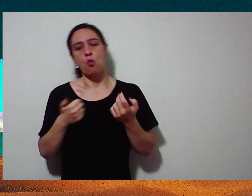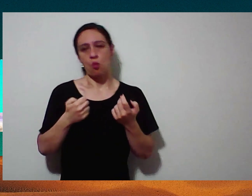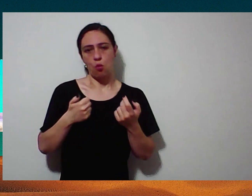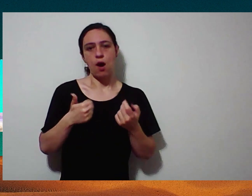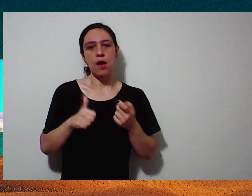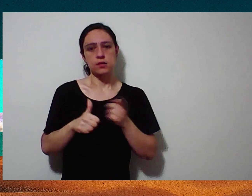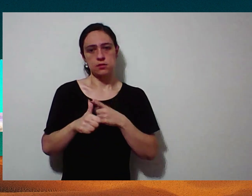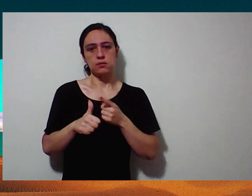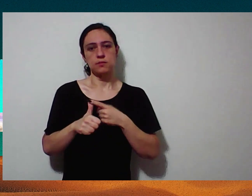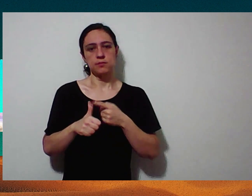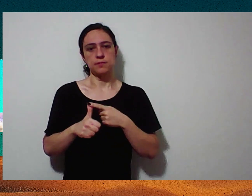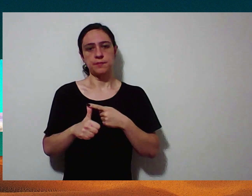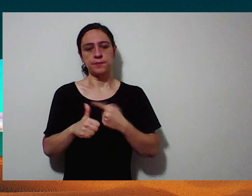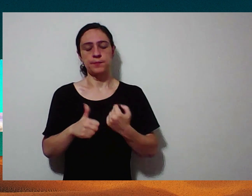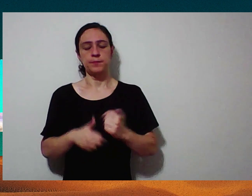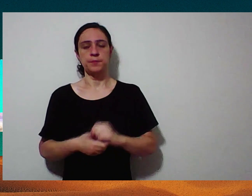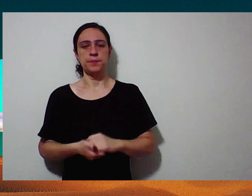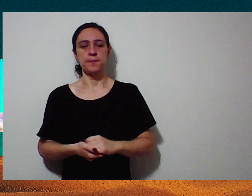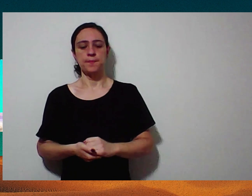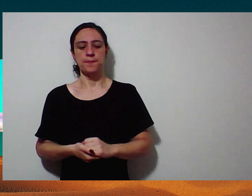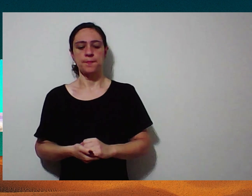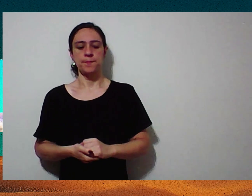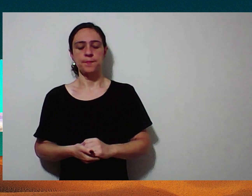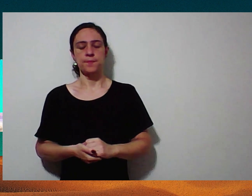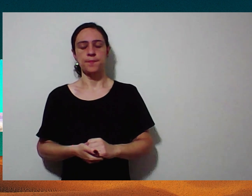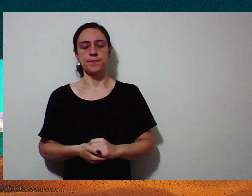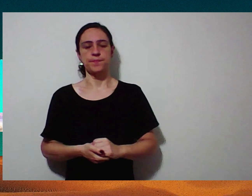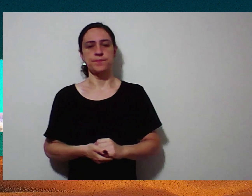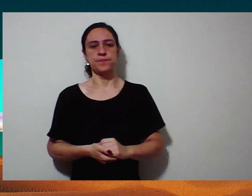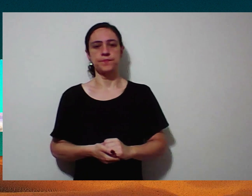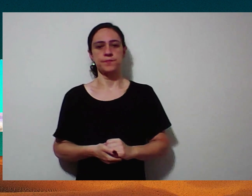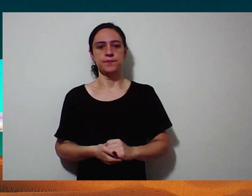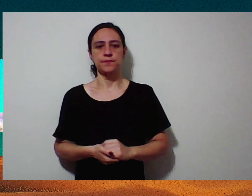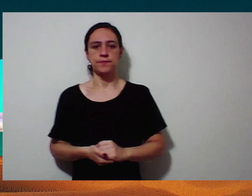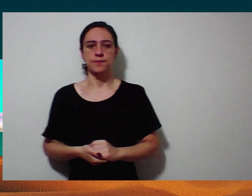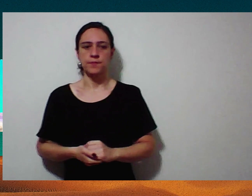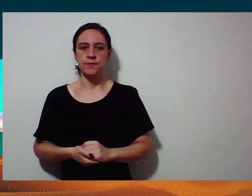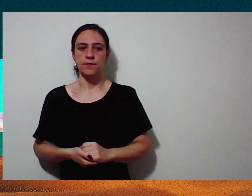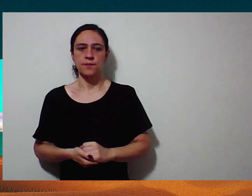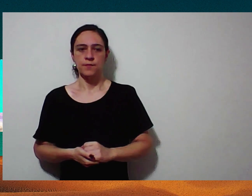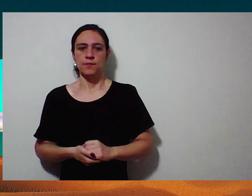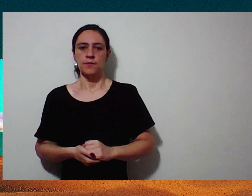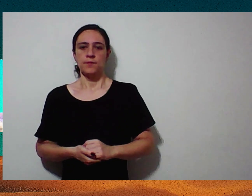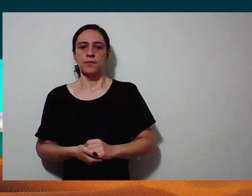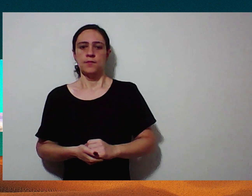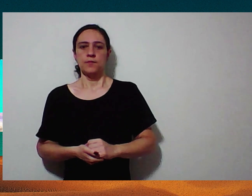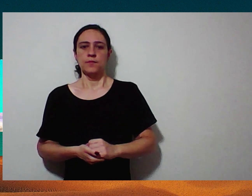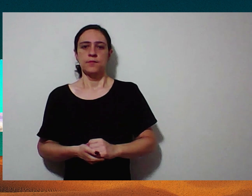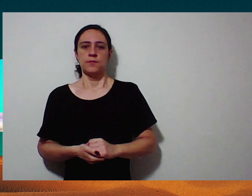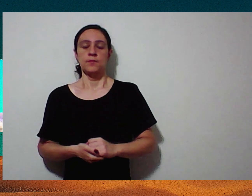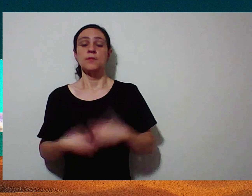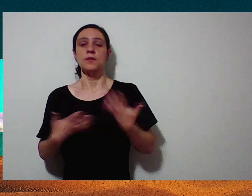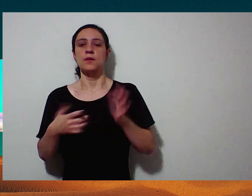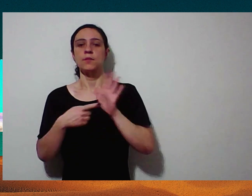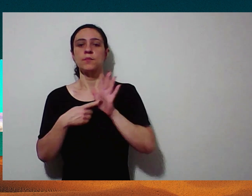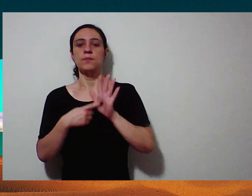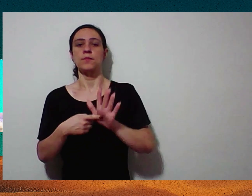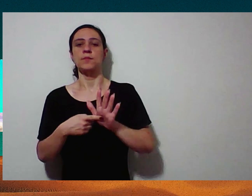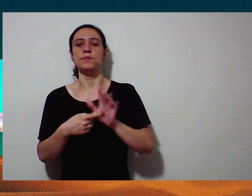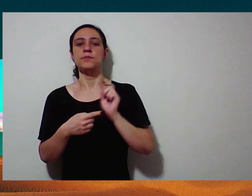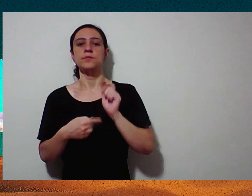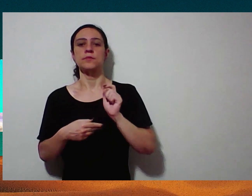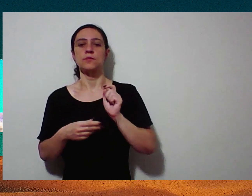he was the first one to be created or one of the first ones. Isso indica que antes de sua